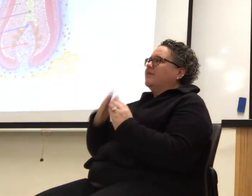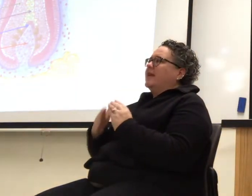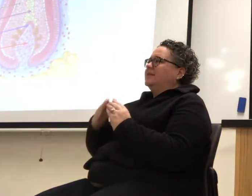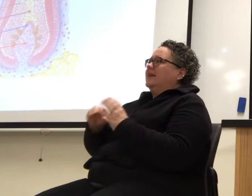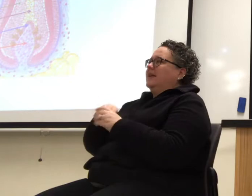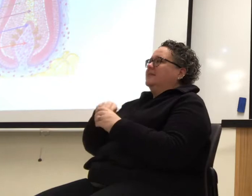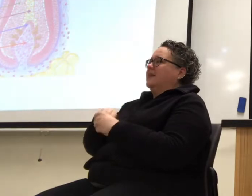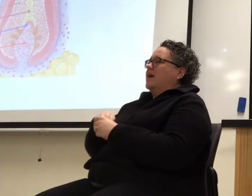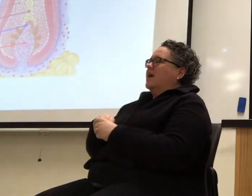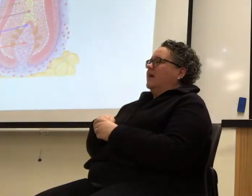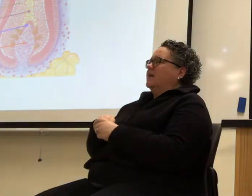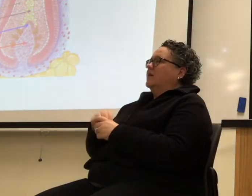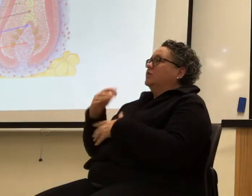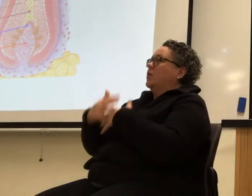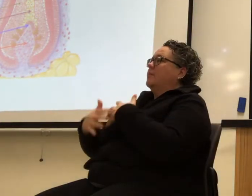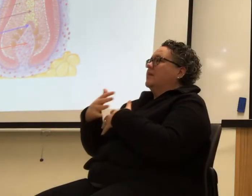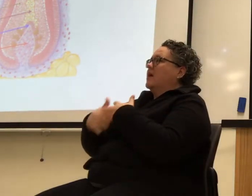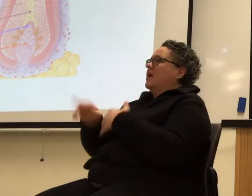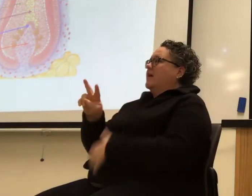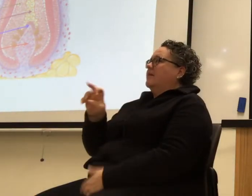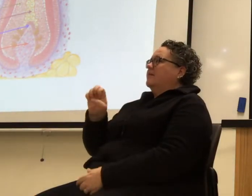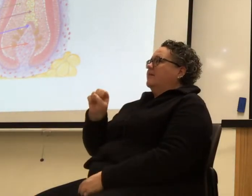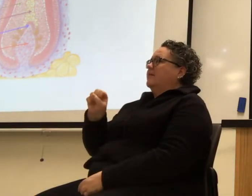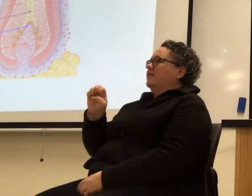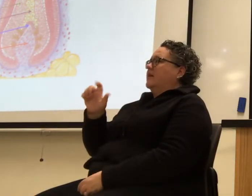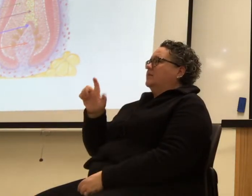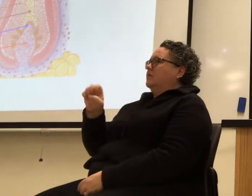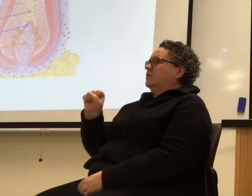So it has blood vessels,